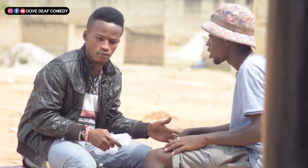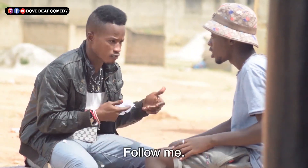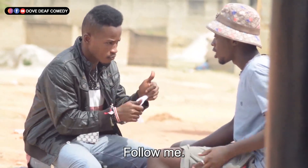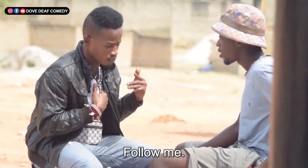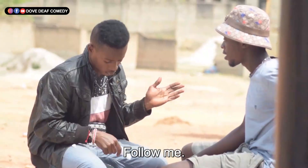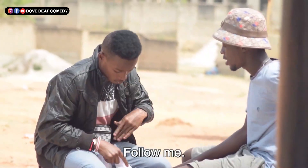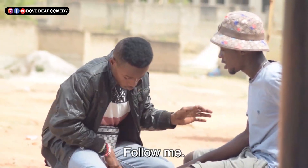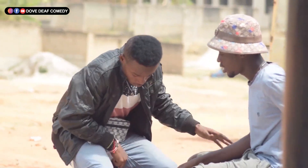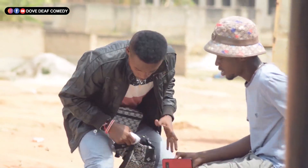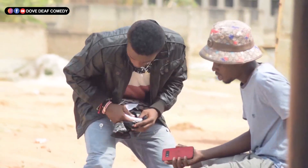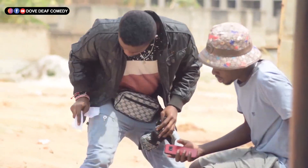Follow me.